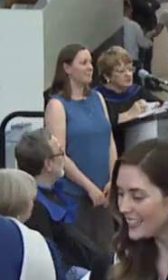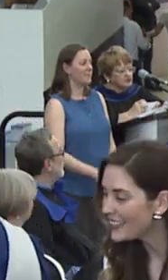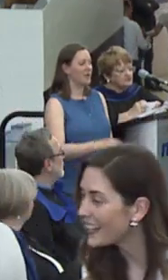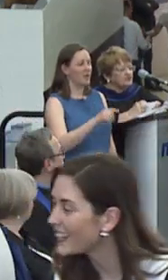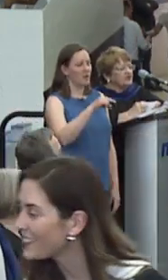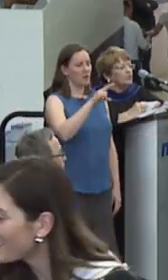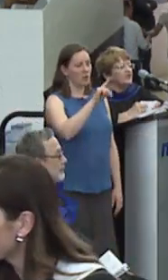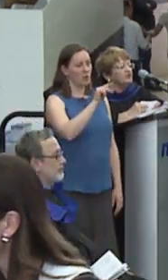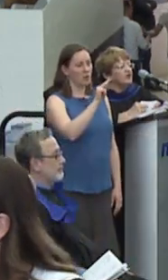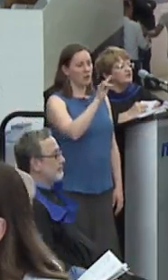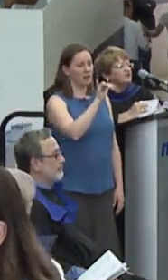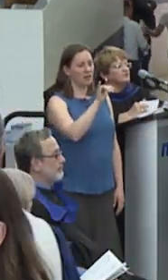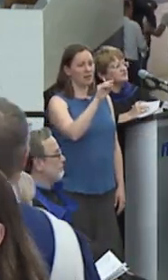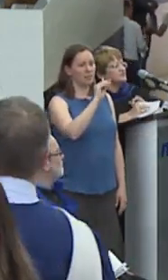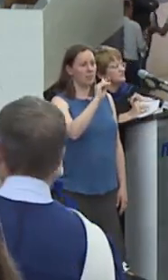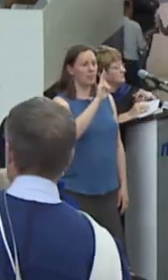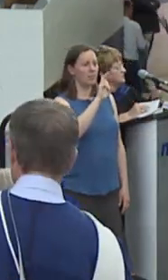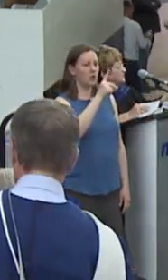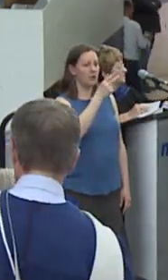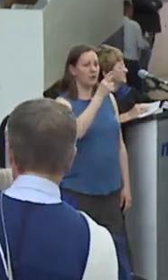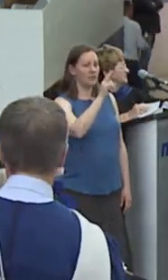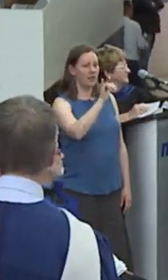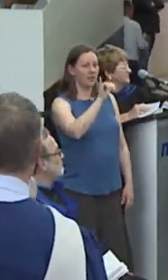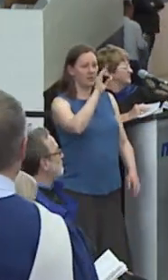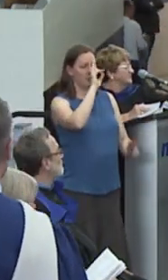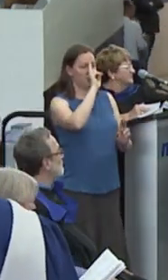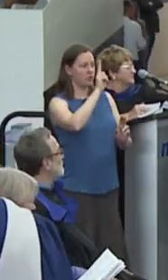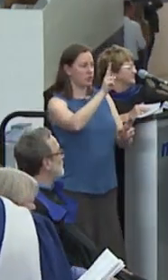Courtney Murphy with honors.